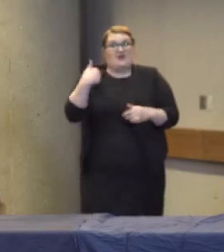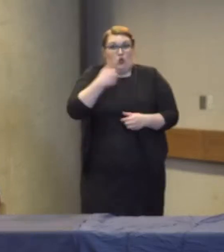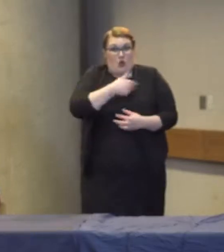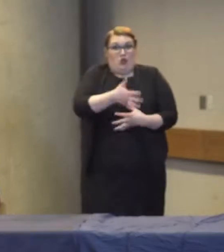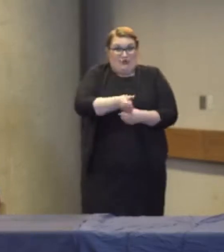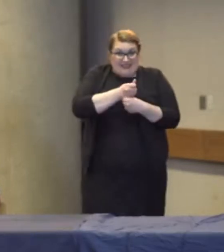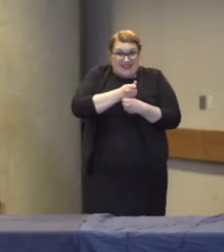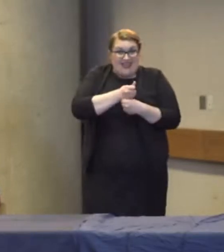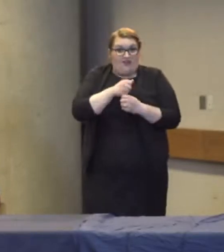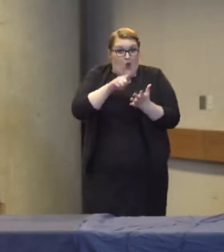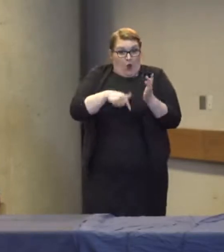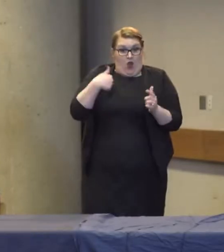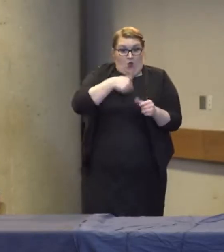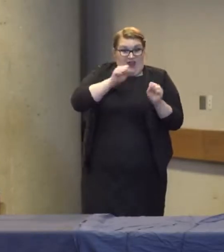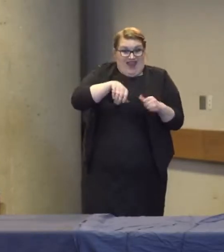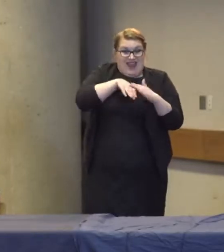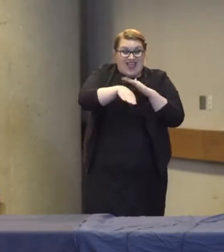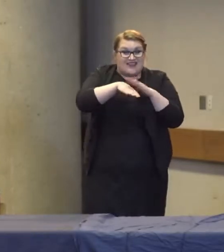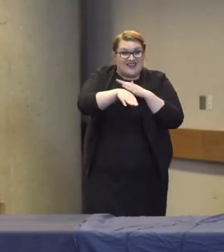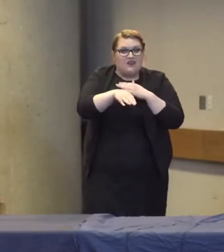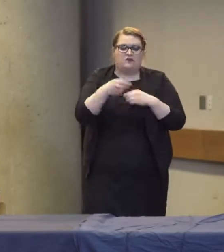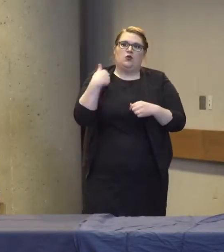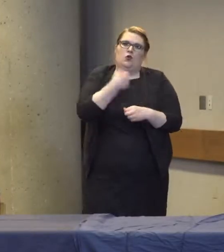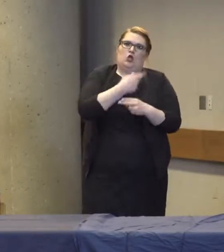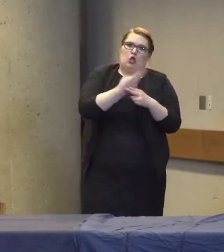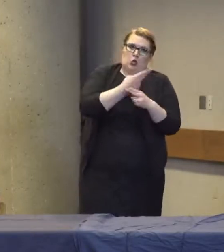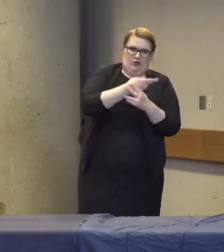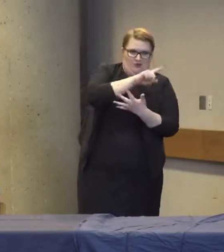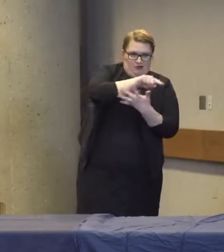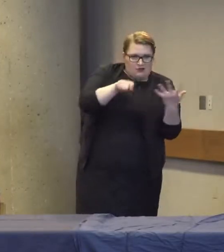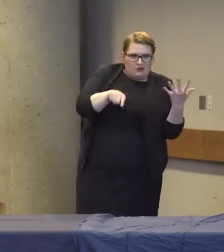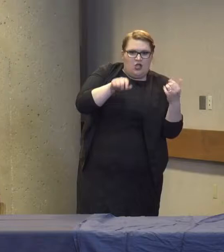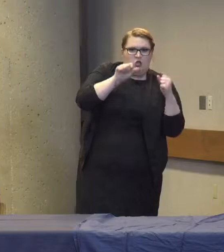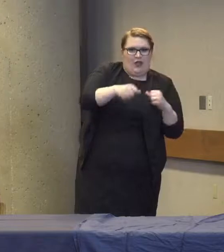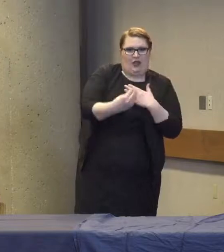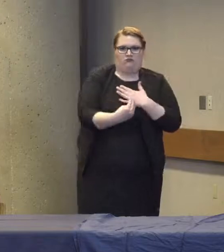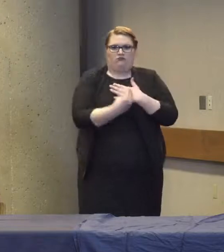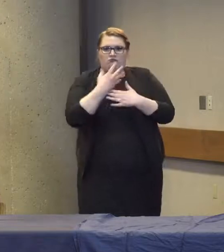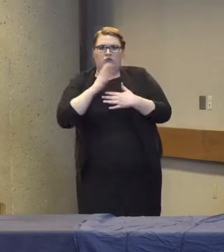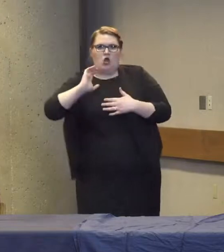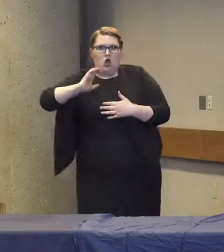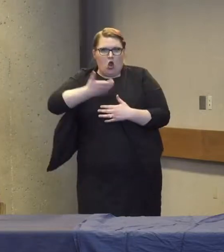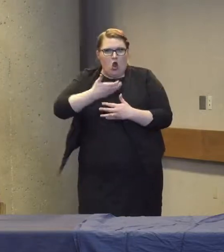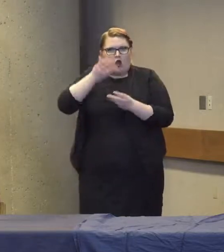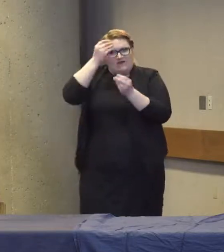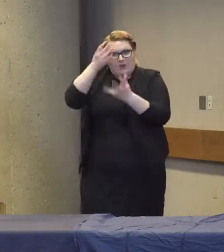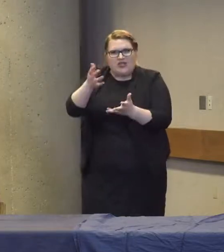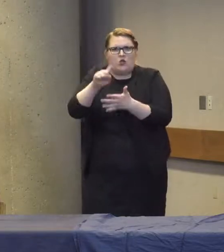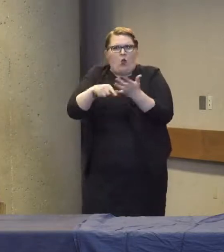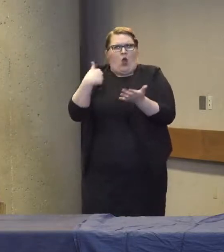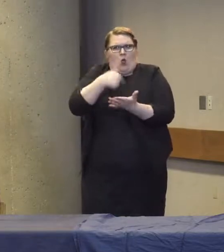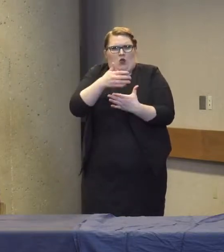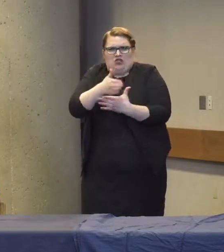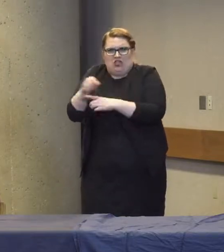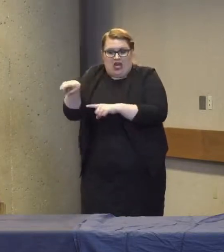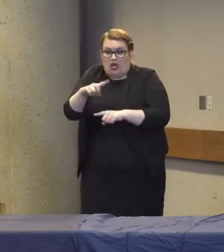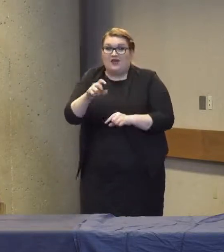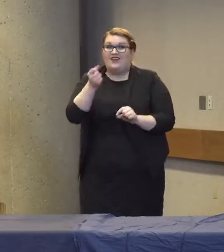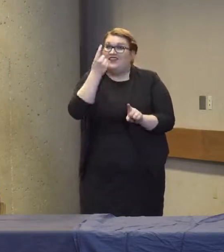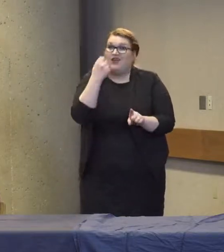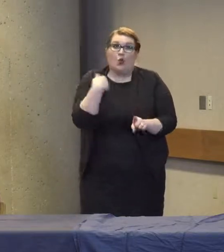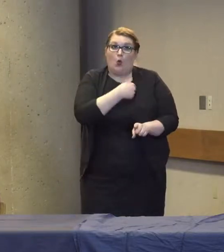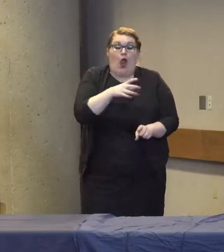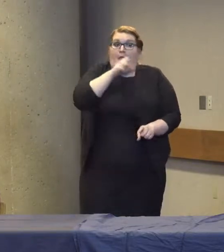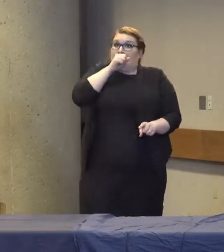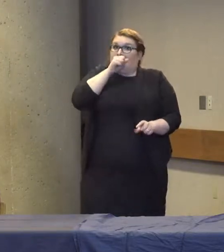to, we are using that to guide our principles and the recommendations that we are providing to the general public. We aren't hiding anything.